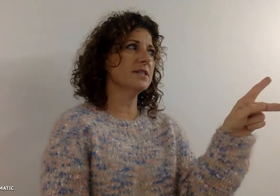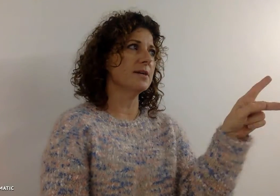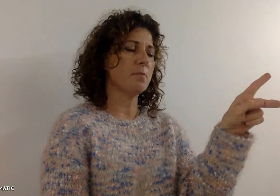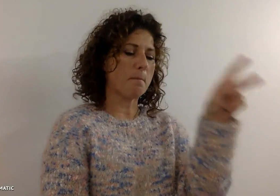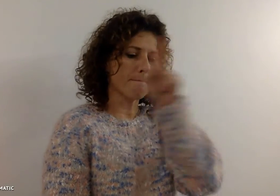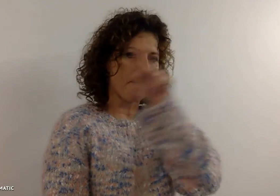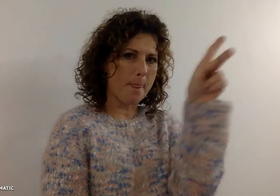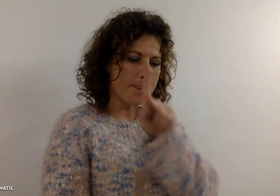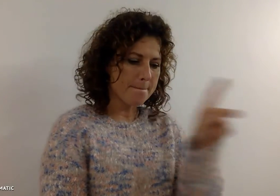Z.